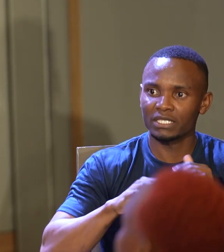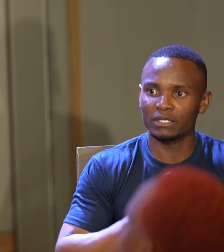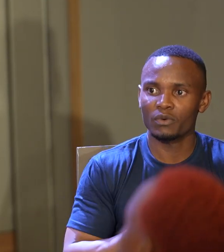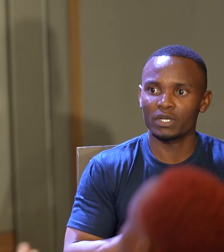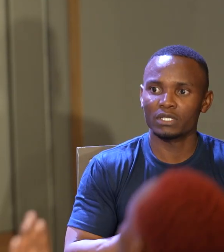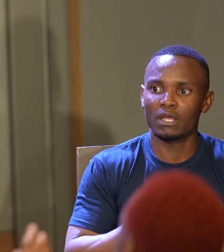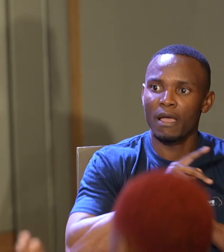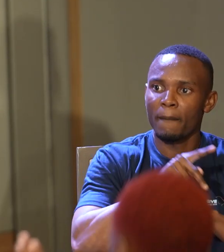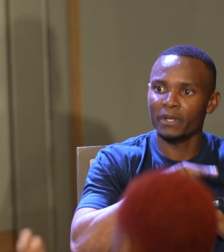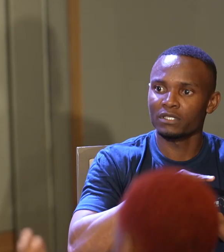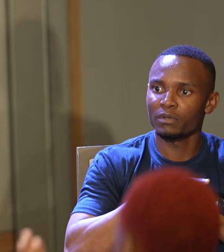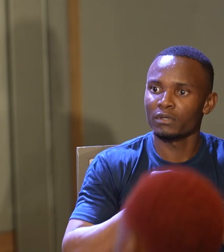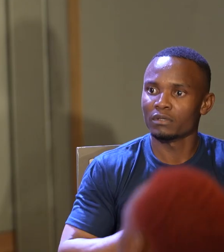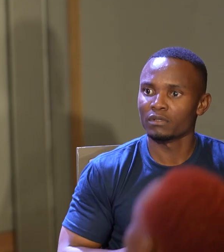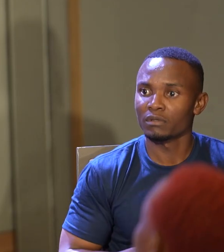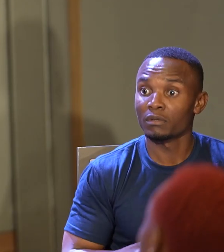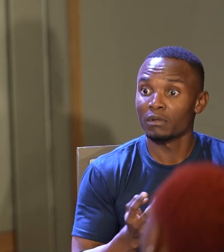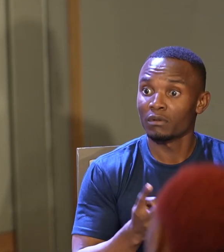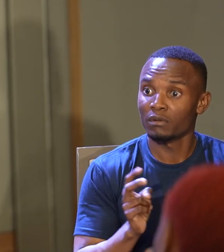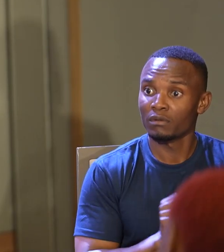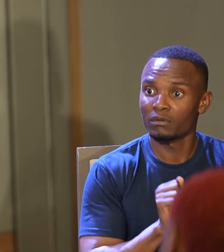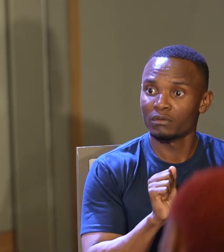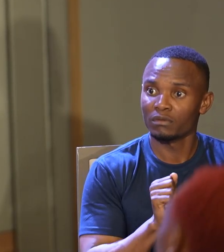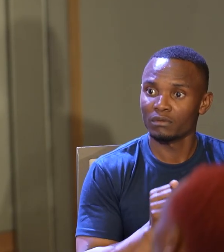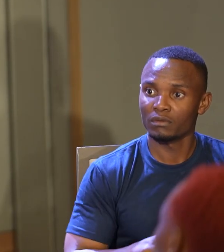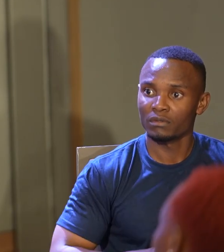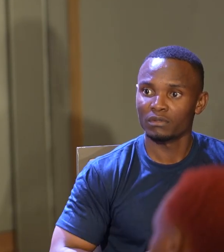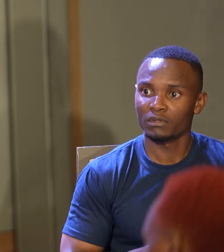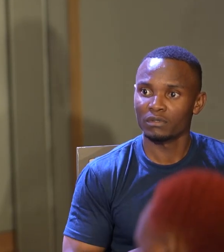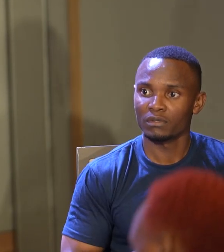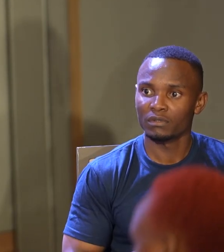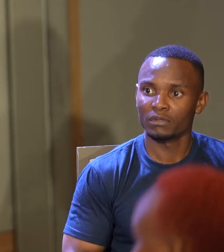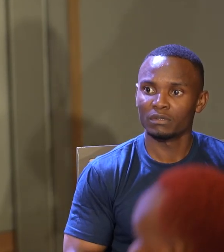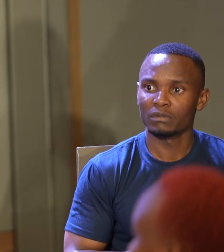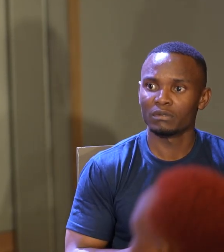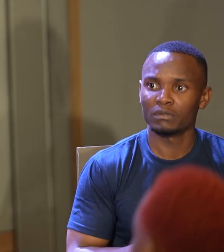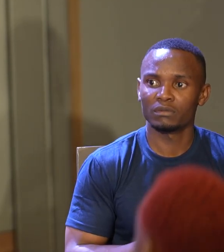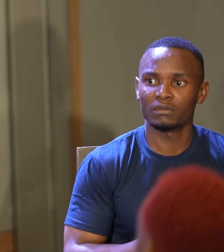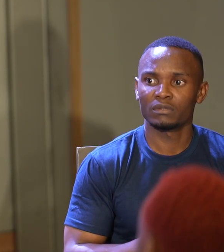principles. And then part 2 deals with